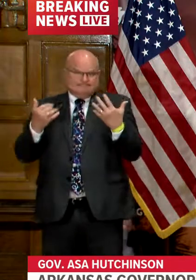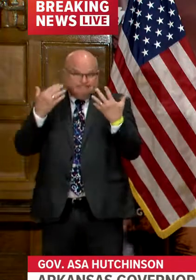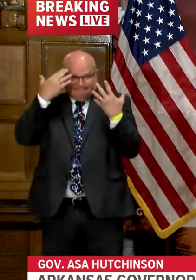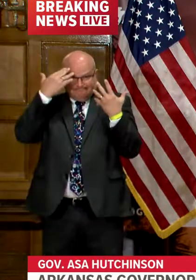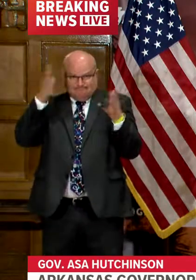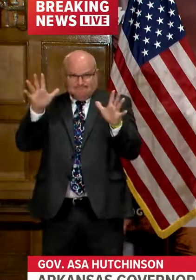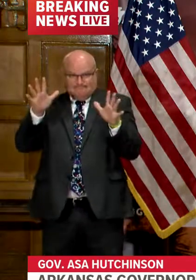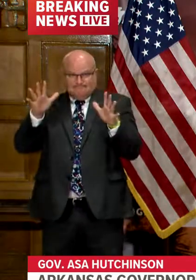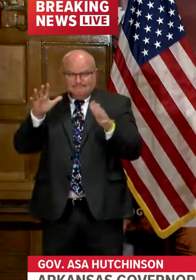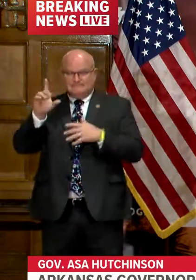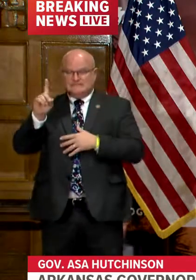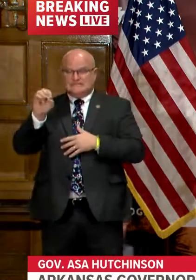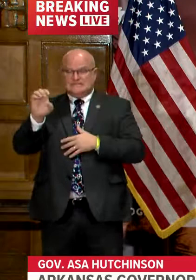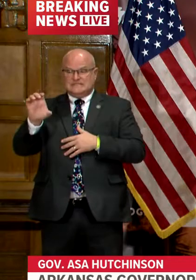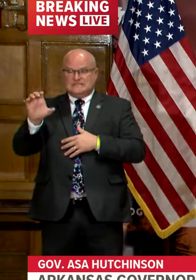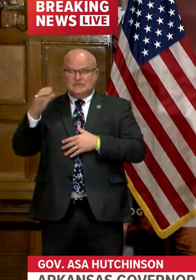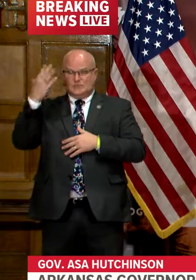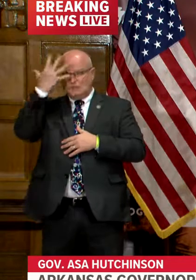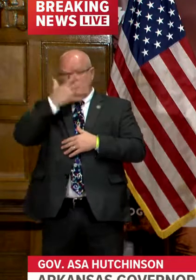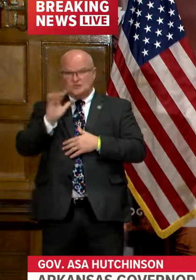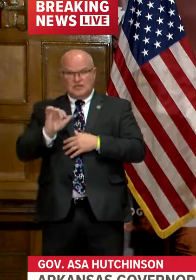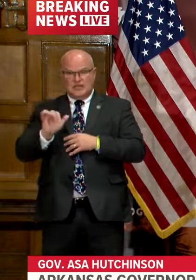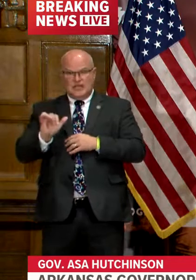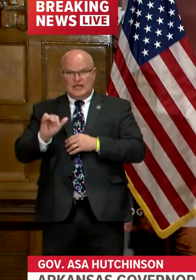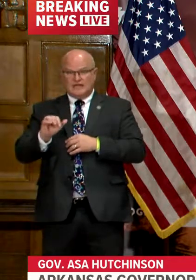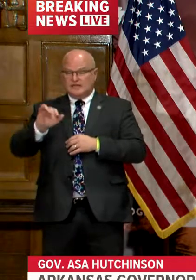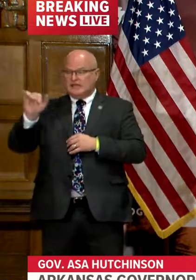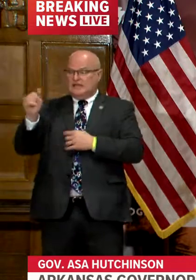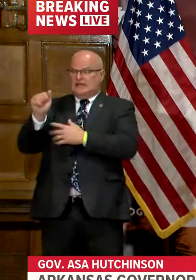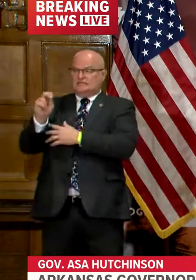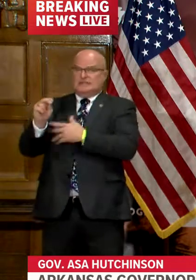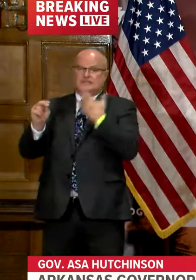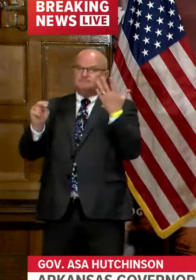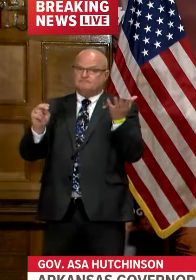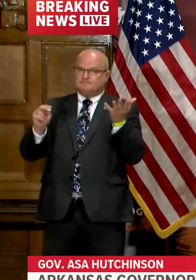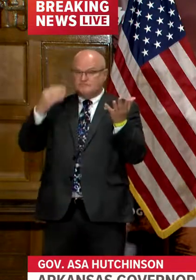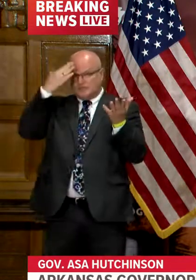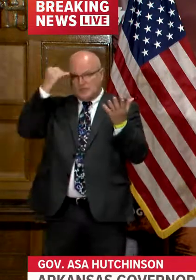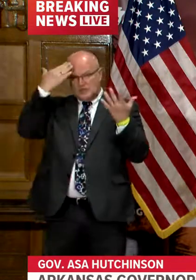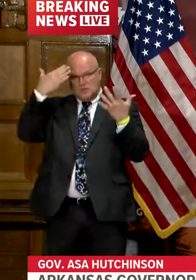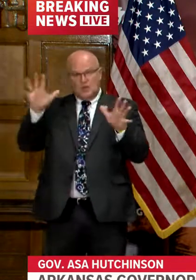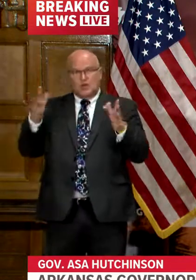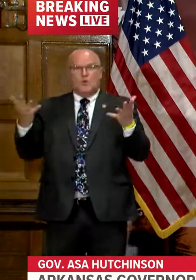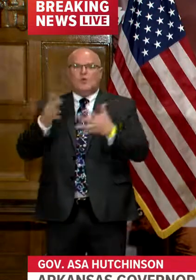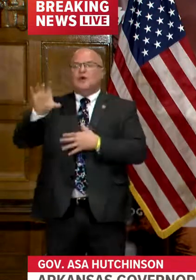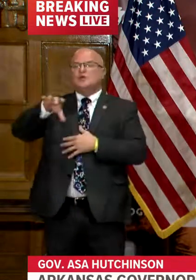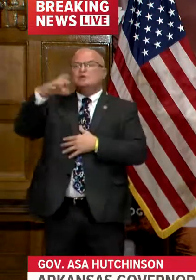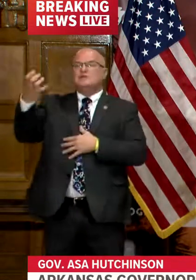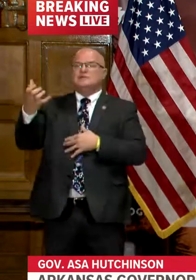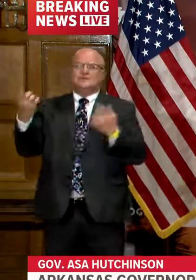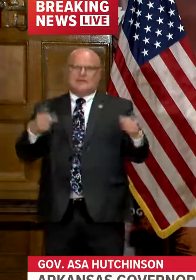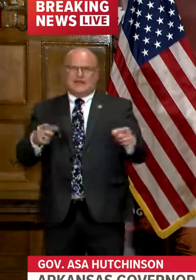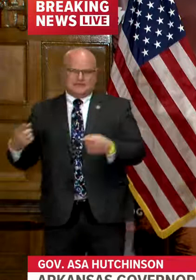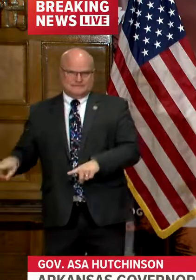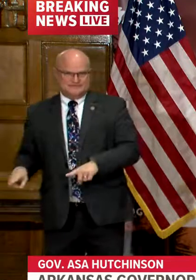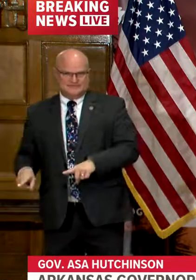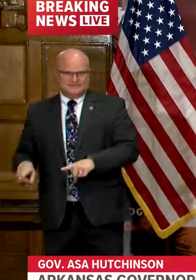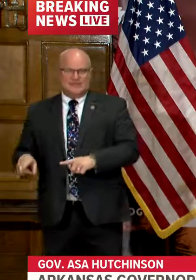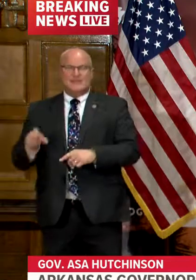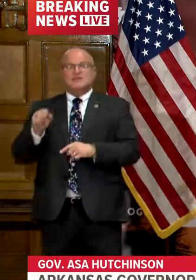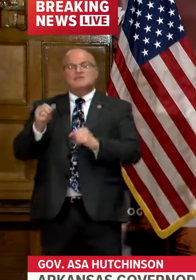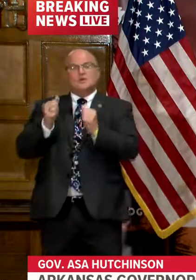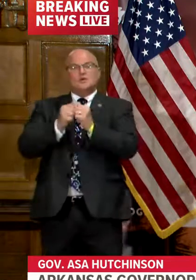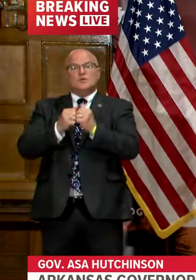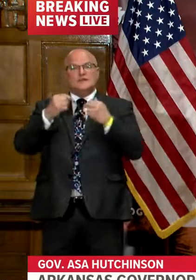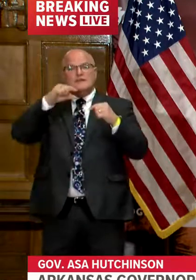what the rest of December is going to be like. We don't know what January is going to be like because we don't know what Christmas is going to be like. And